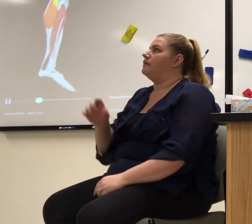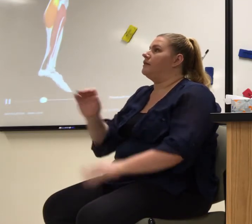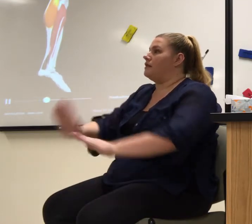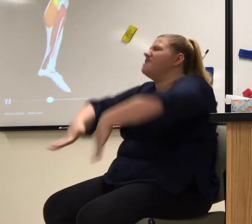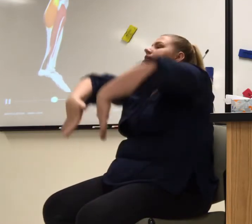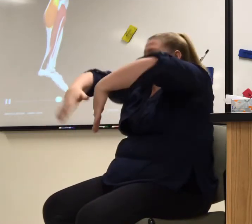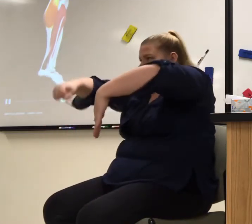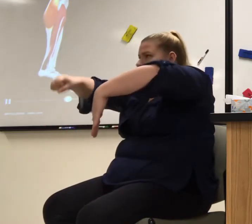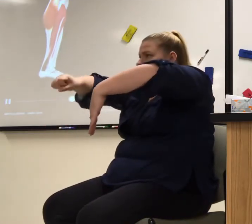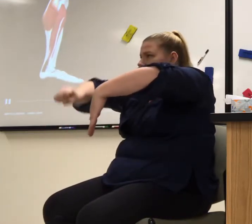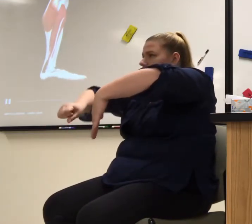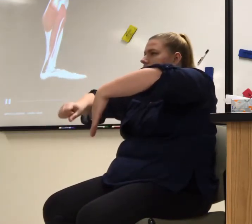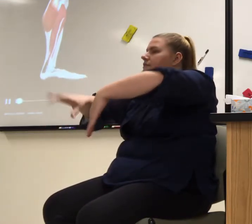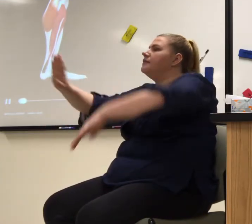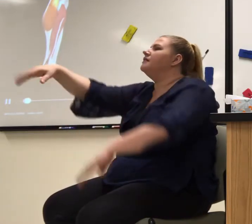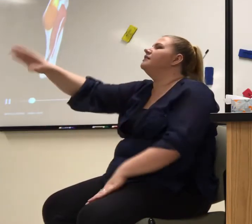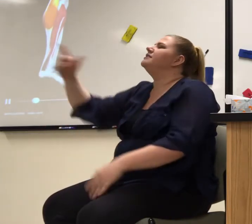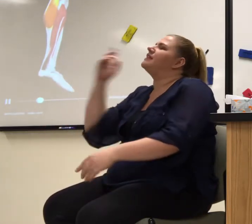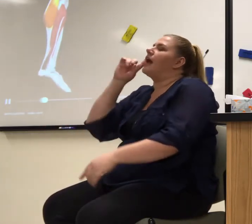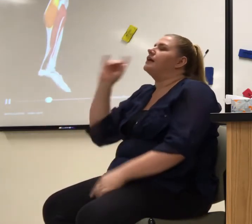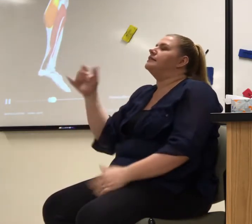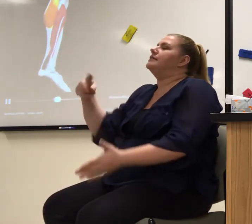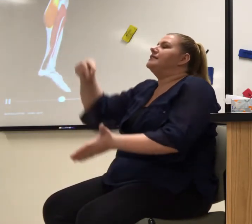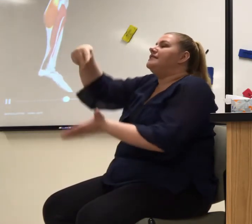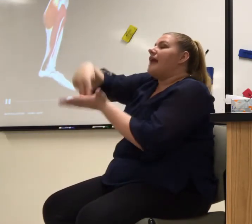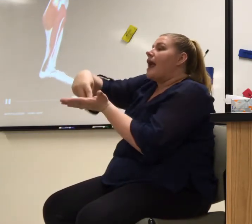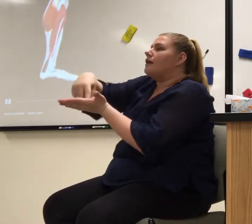Another name for ankle joint is talocrural joint.